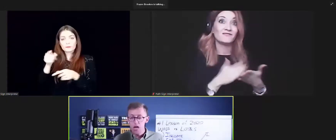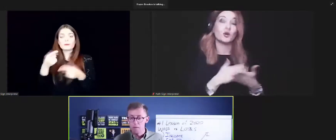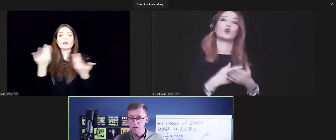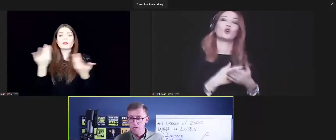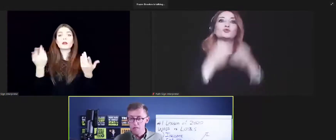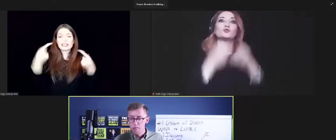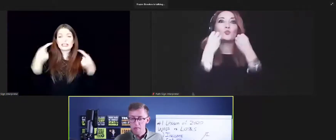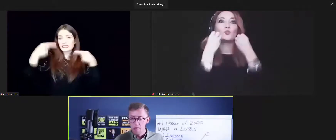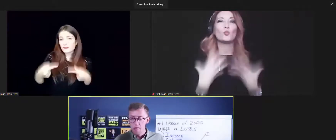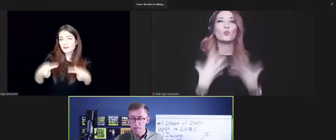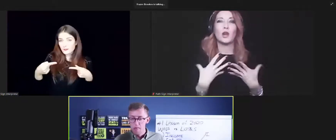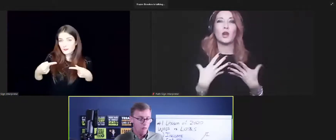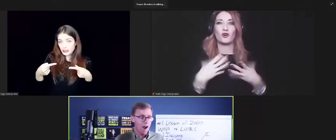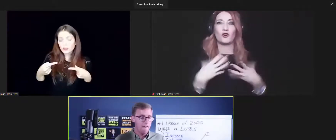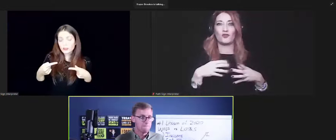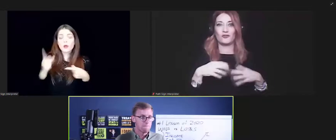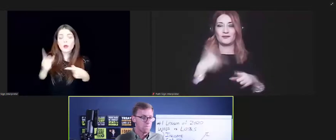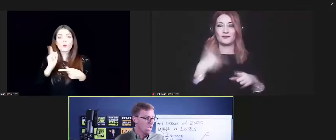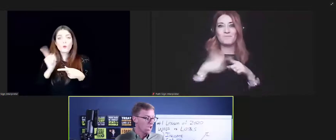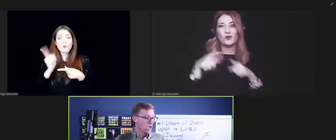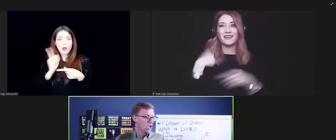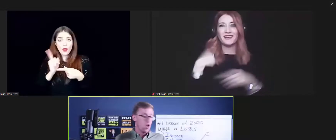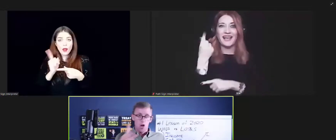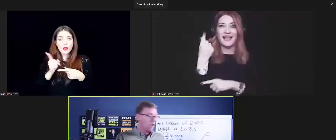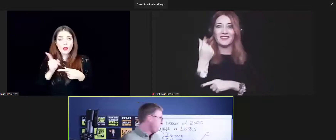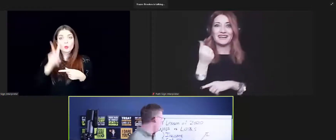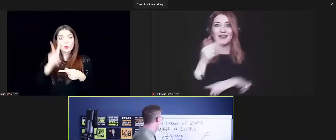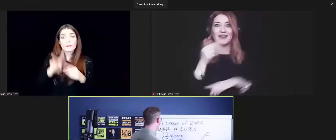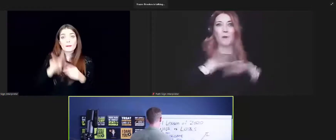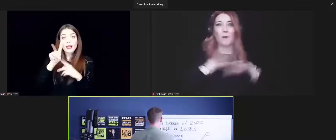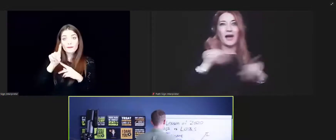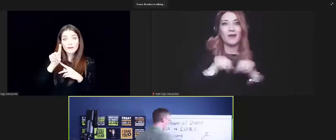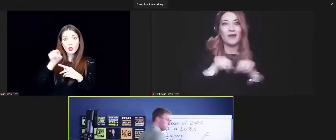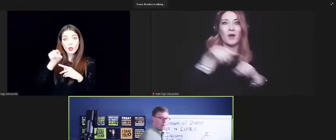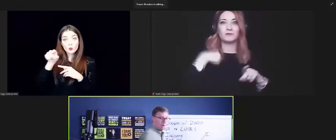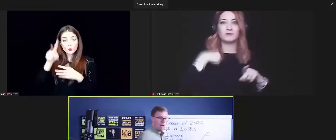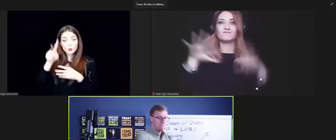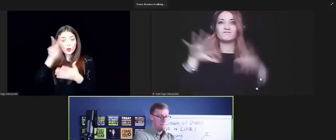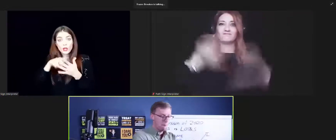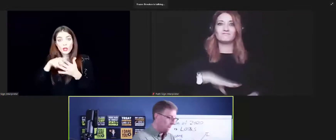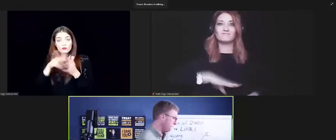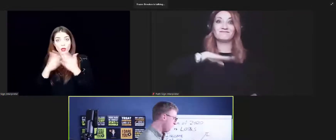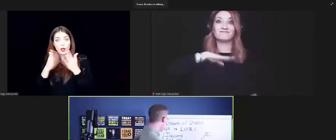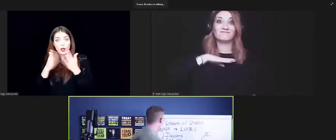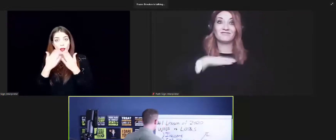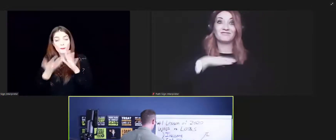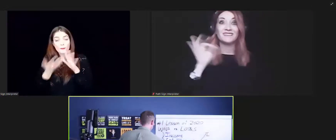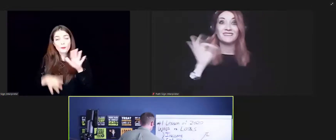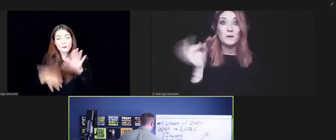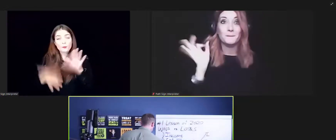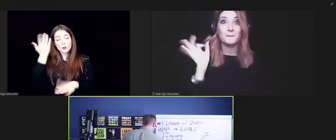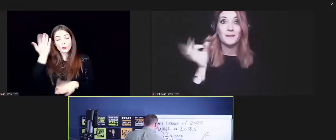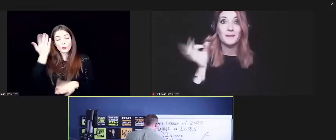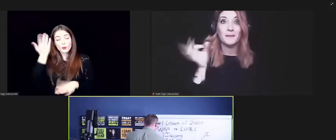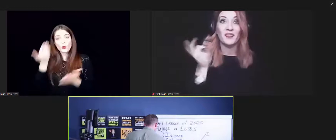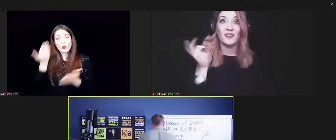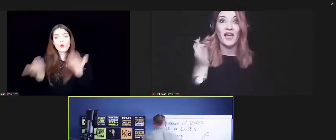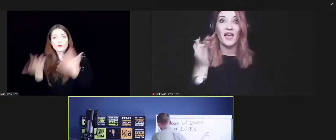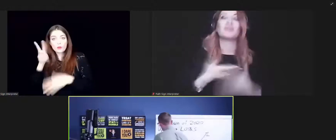you. All right. 4th one. Oh, wrong pen. 4th one.